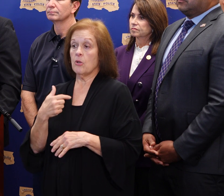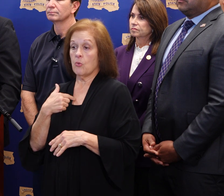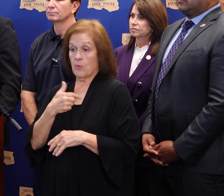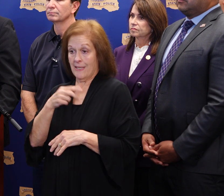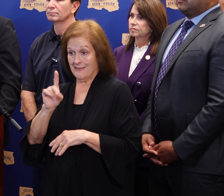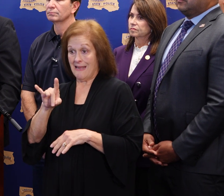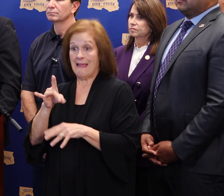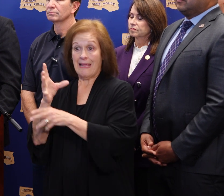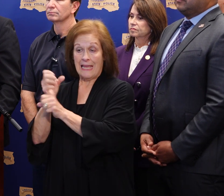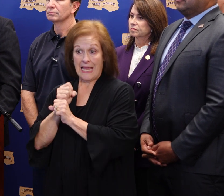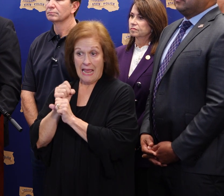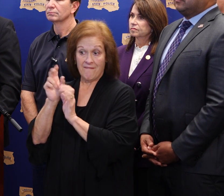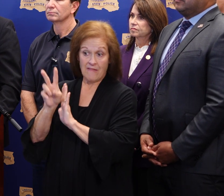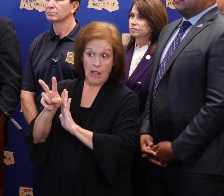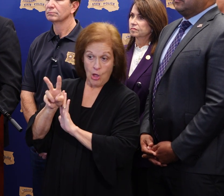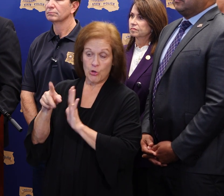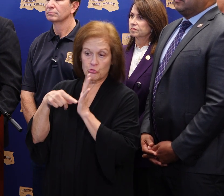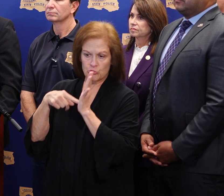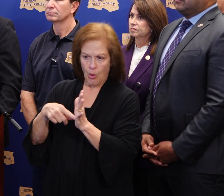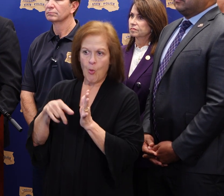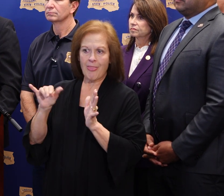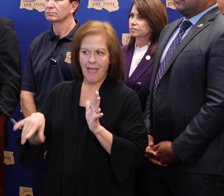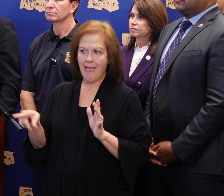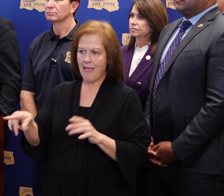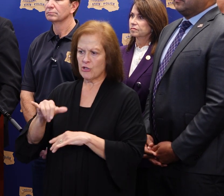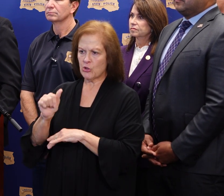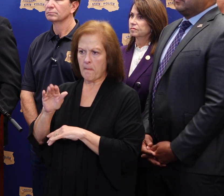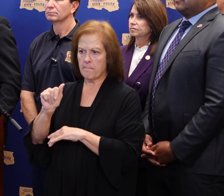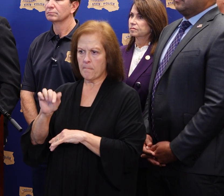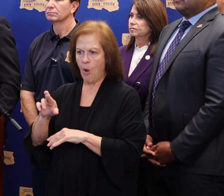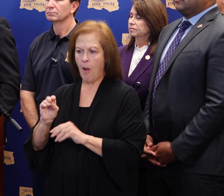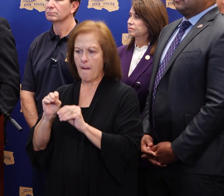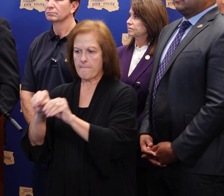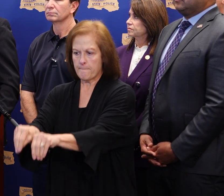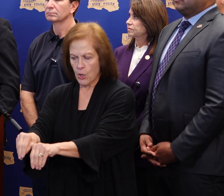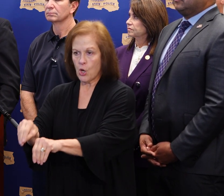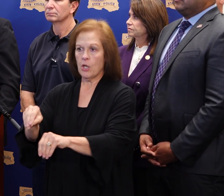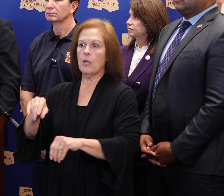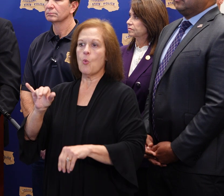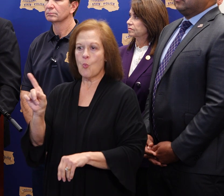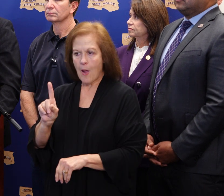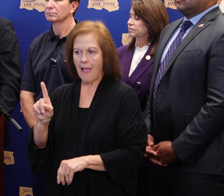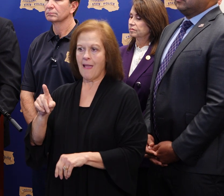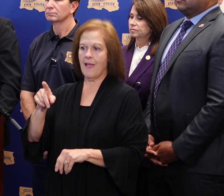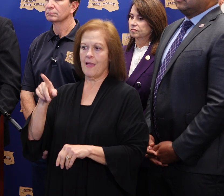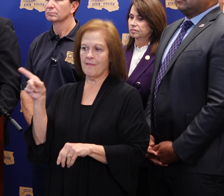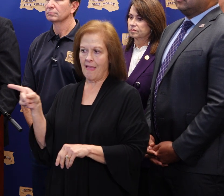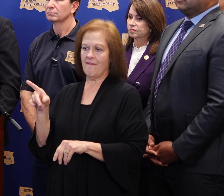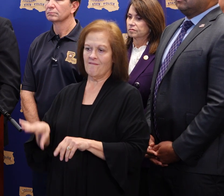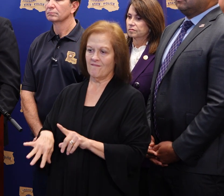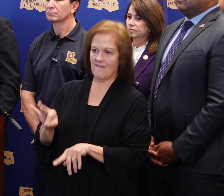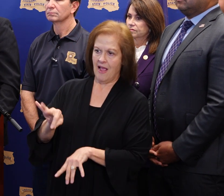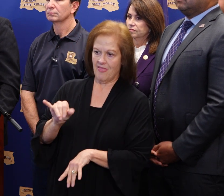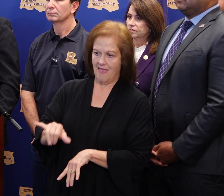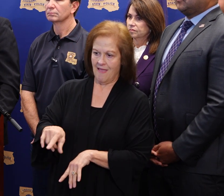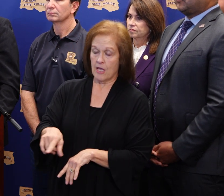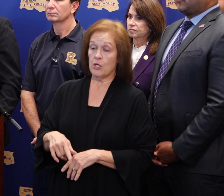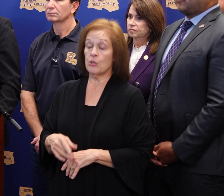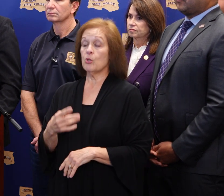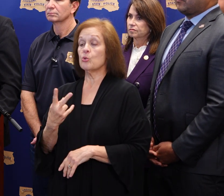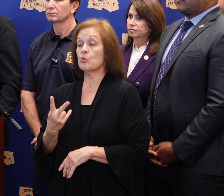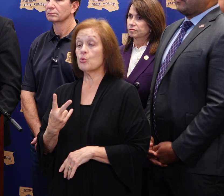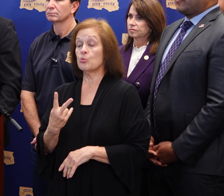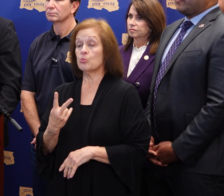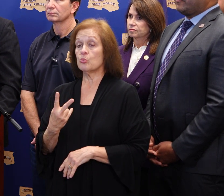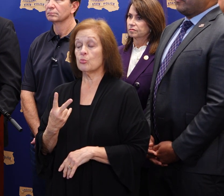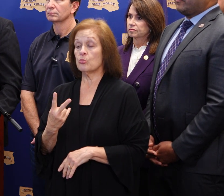surveillance footage showing Jabbar placing the devices where they were found. As